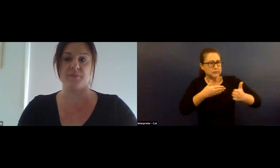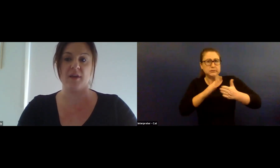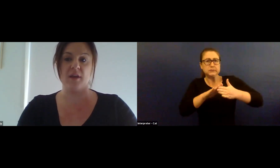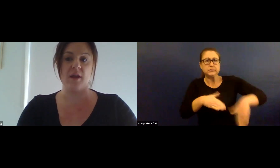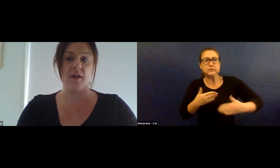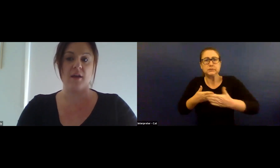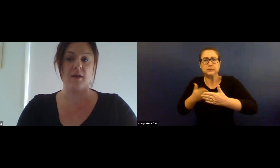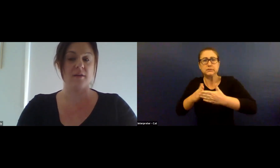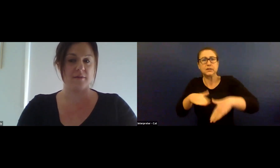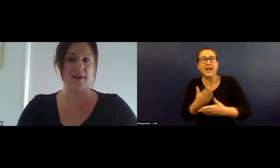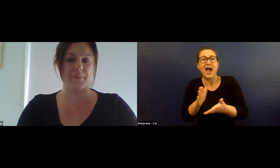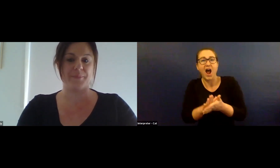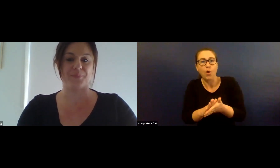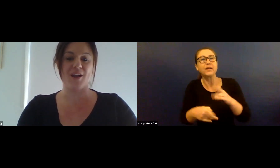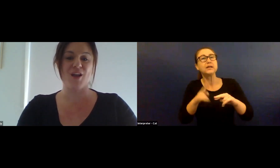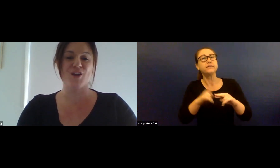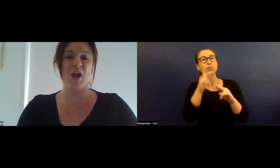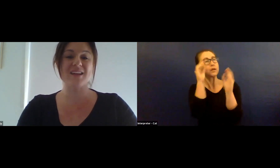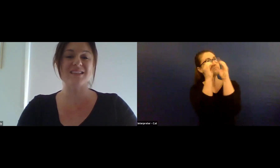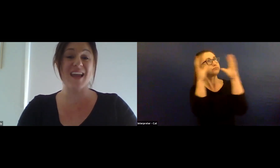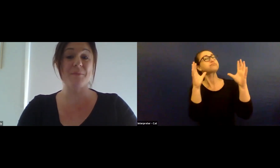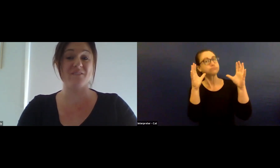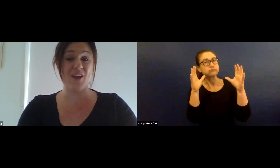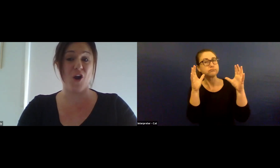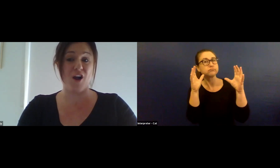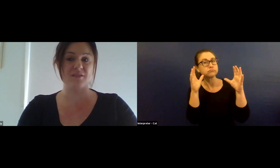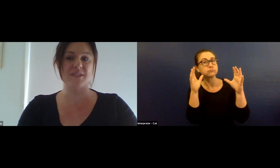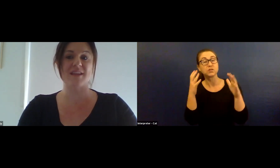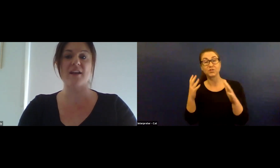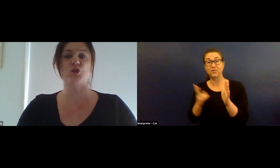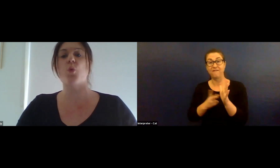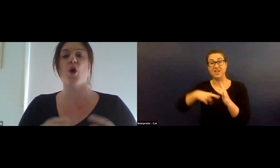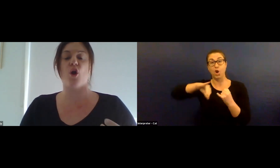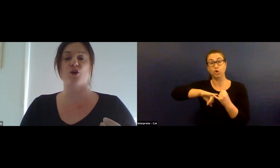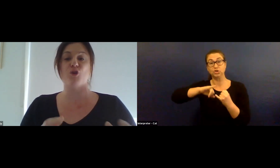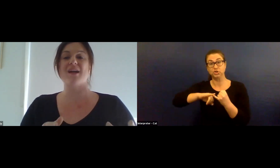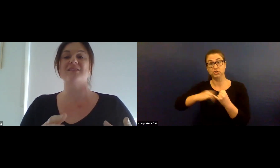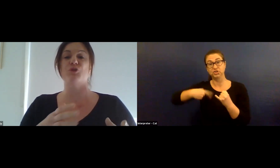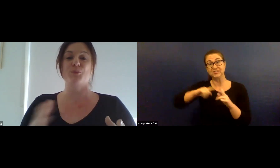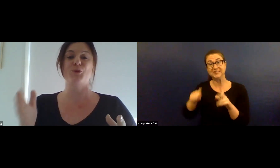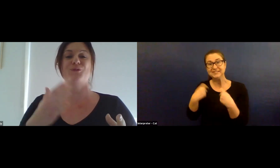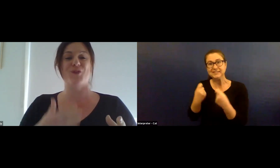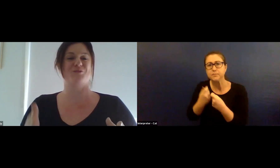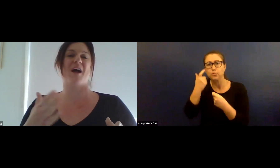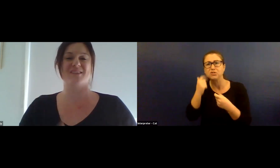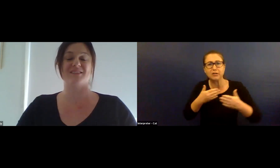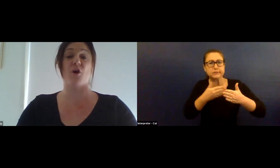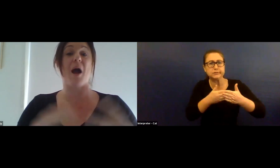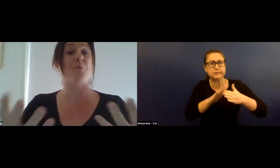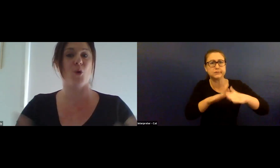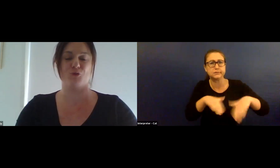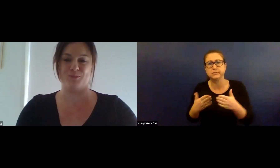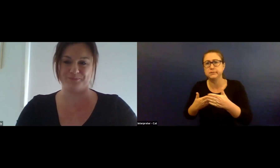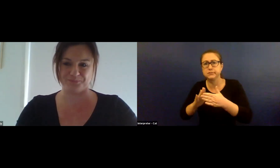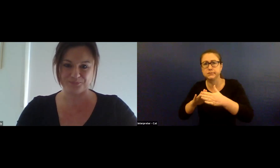barriers. Yeah. So as a team at VCOS, we started to work on trying to remove those barriers from